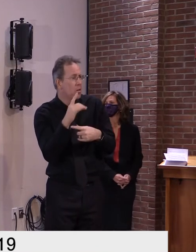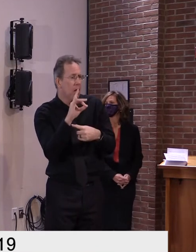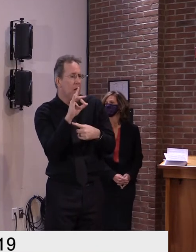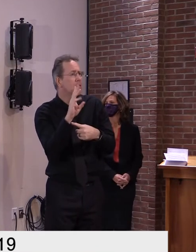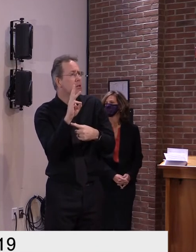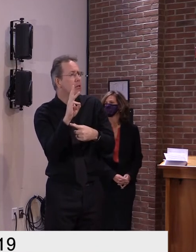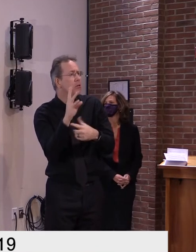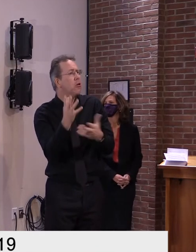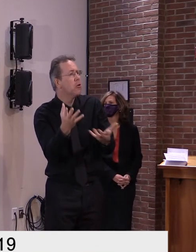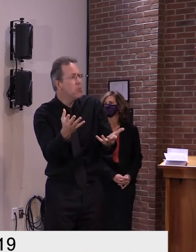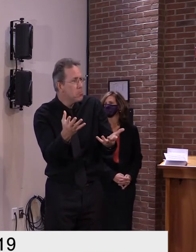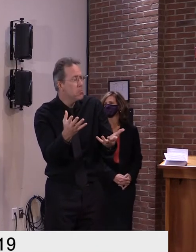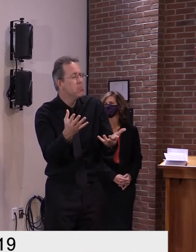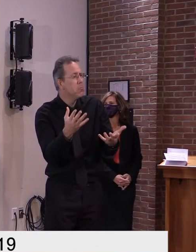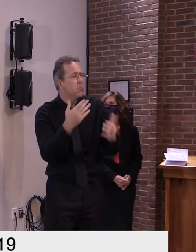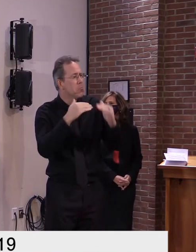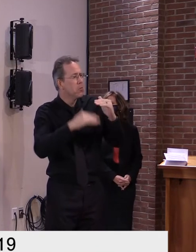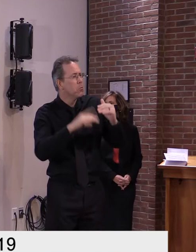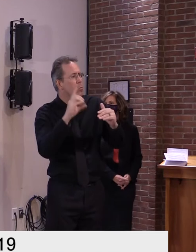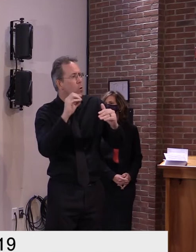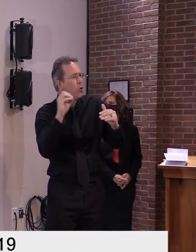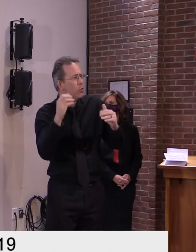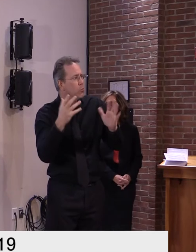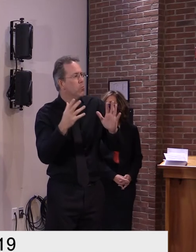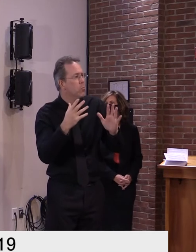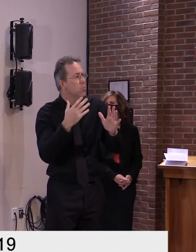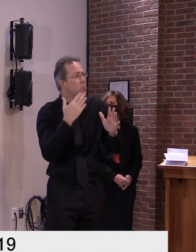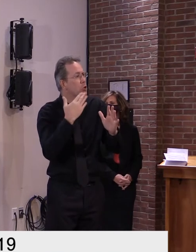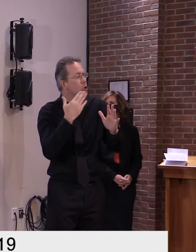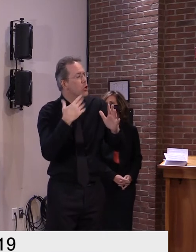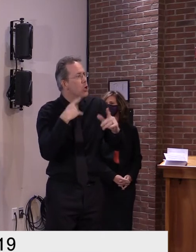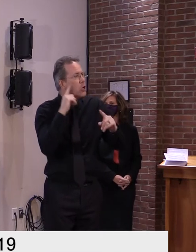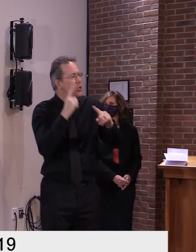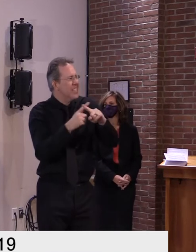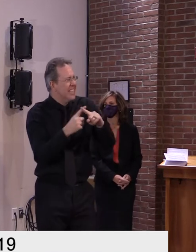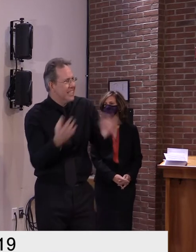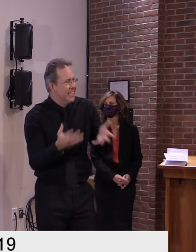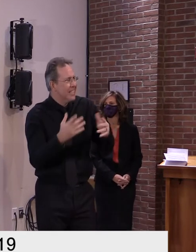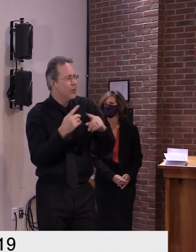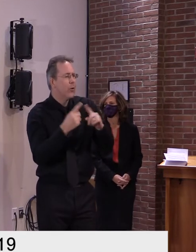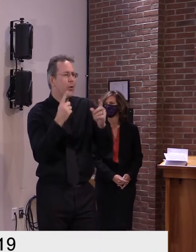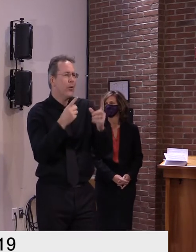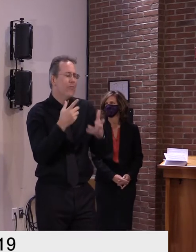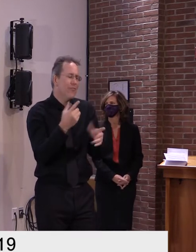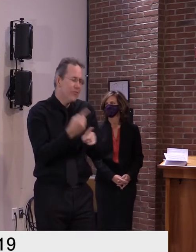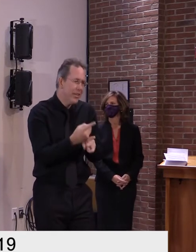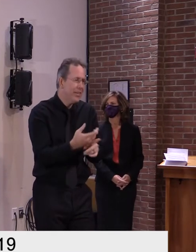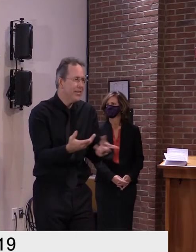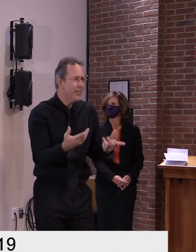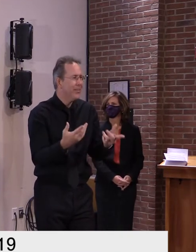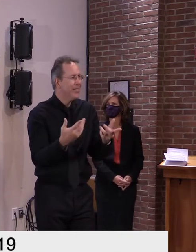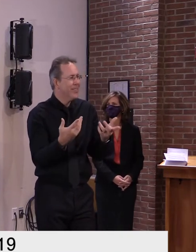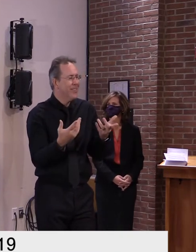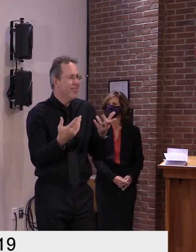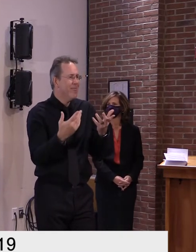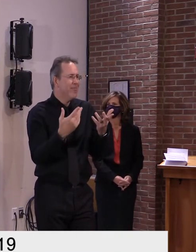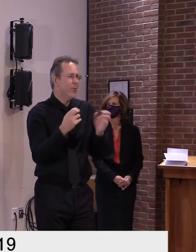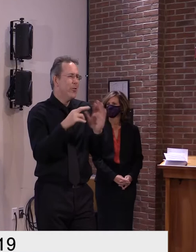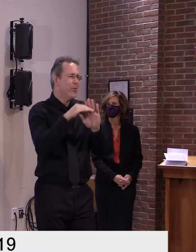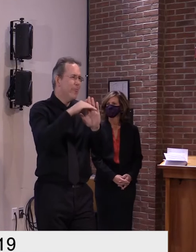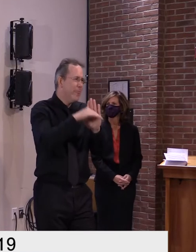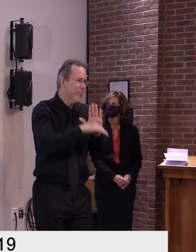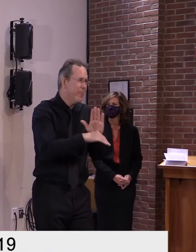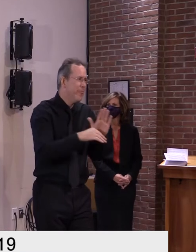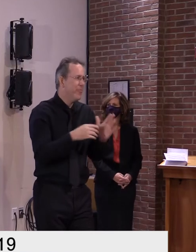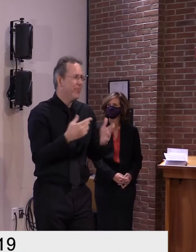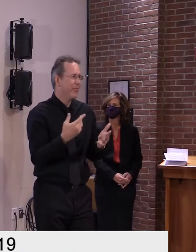And again, that's moving in the right direction. And one day, as I steal from Dr. Levine, one